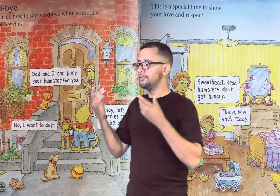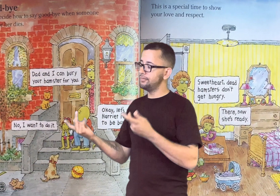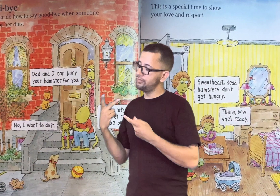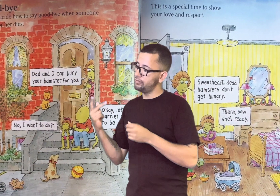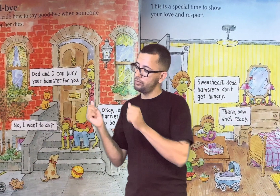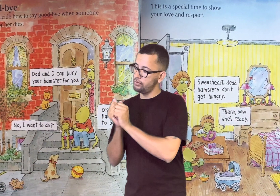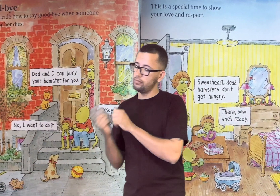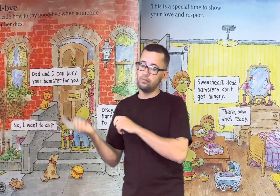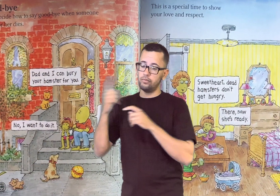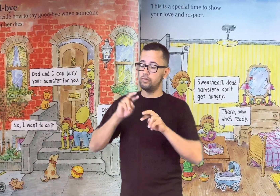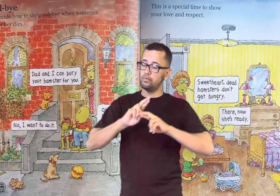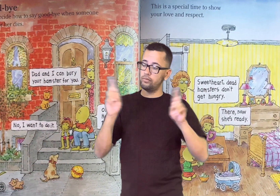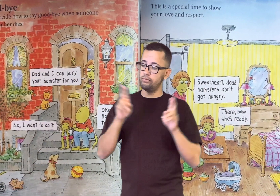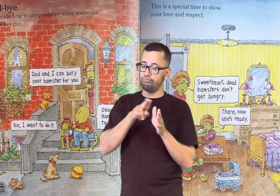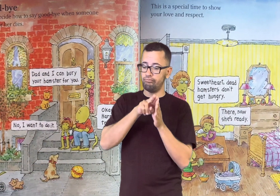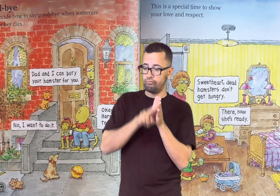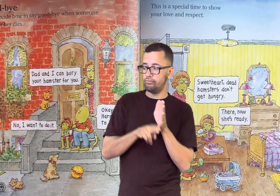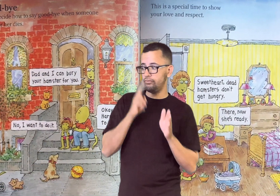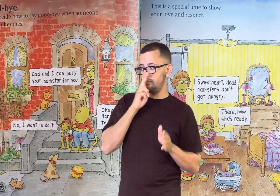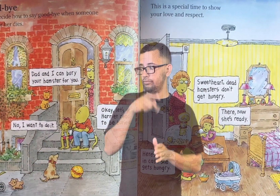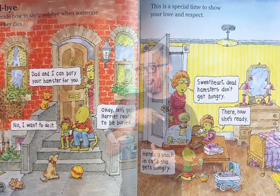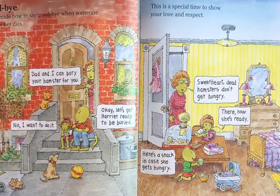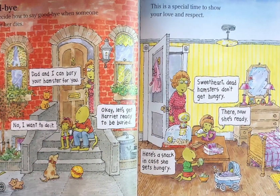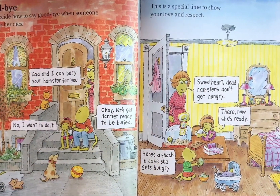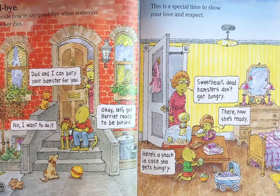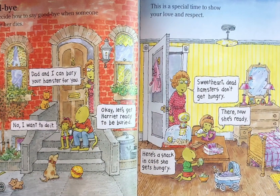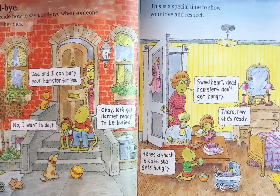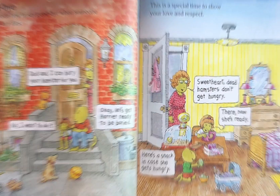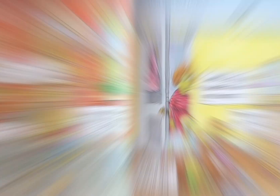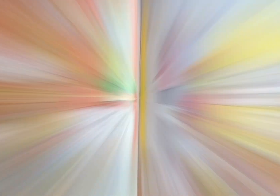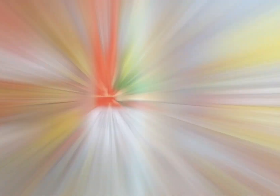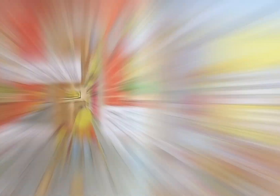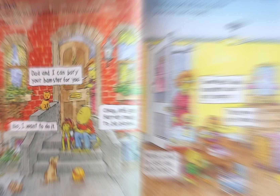Okay, let's get Harriet ready to be buried.